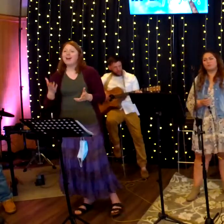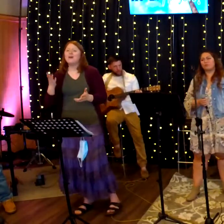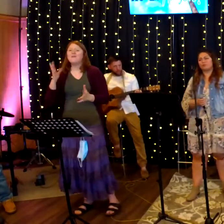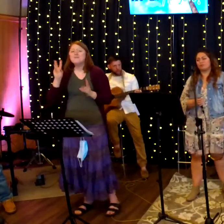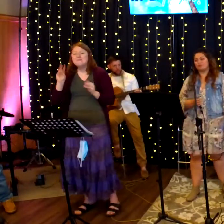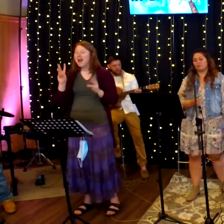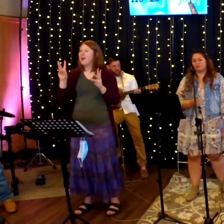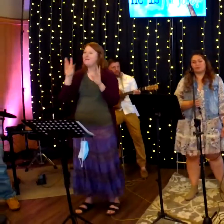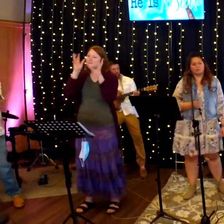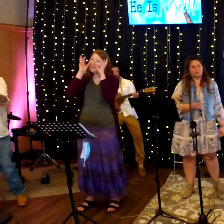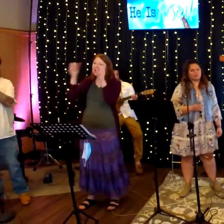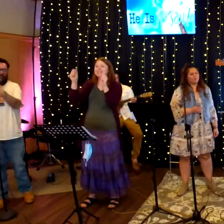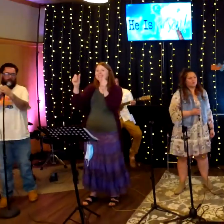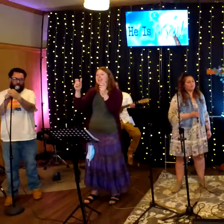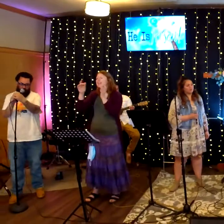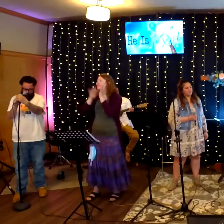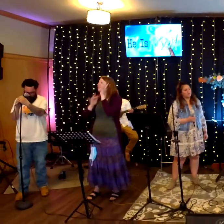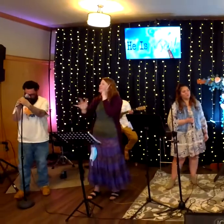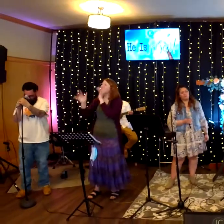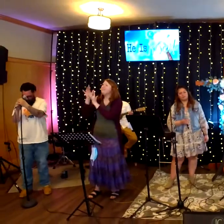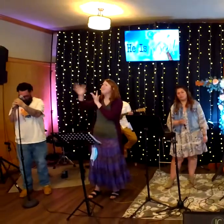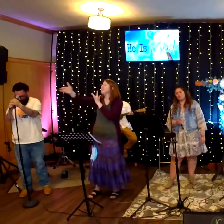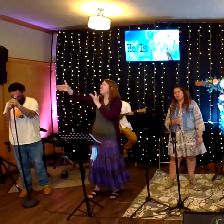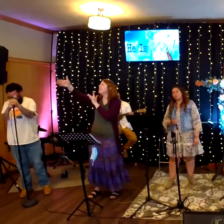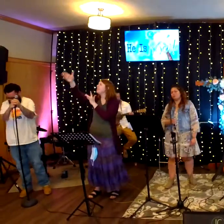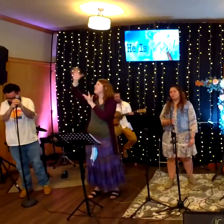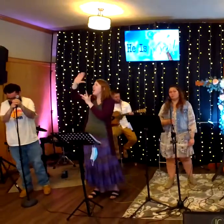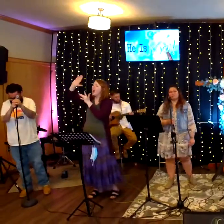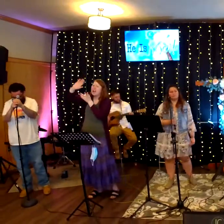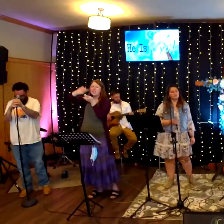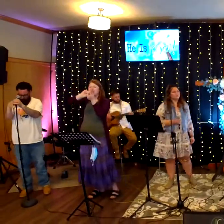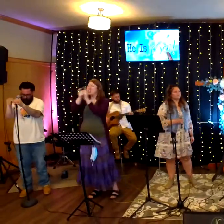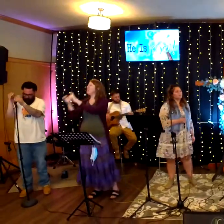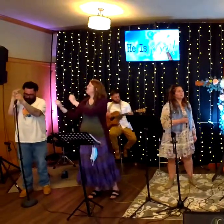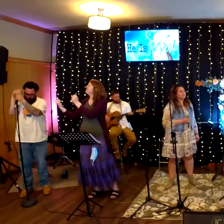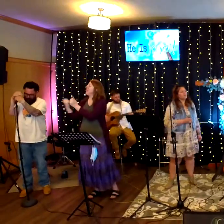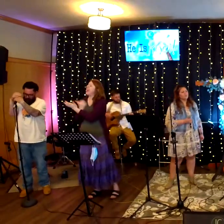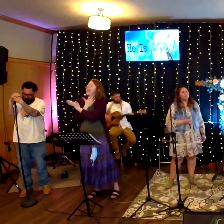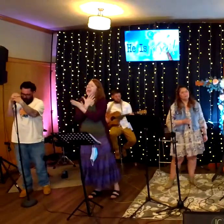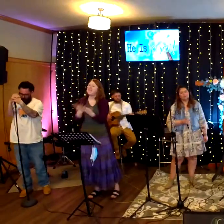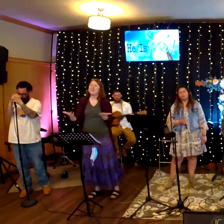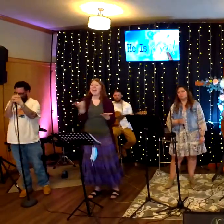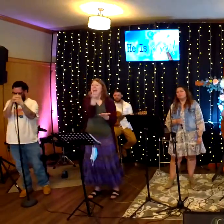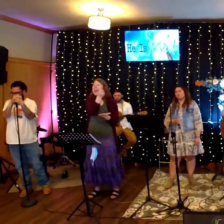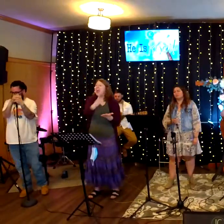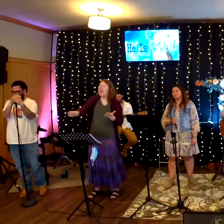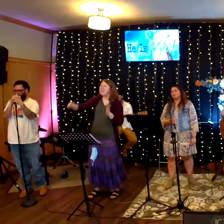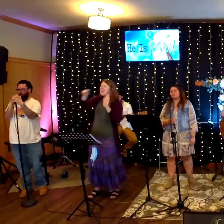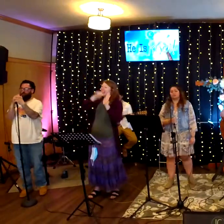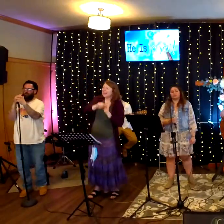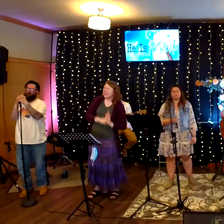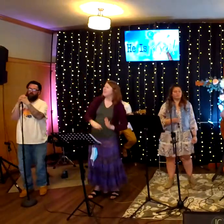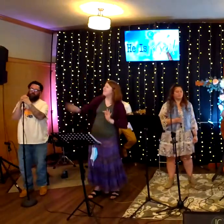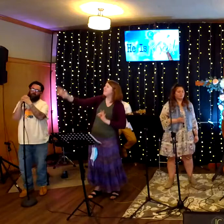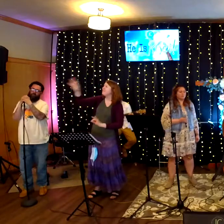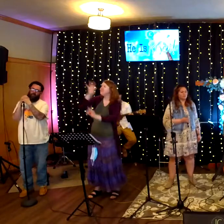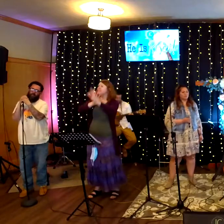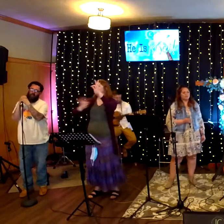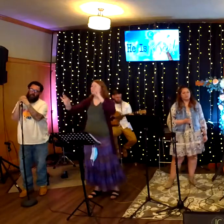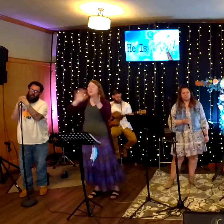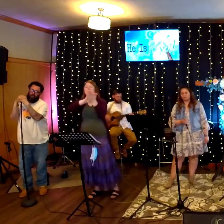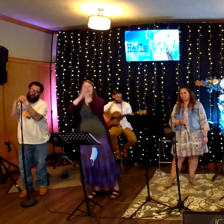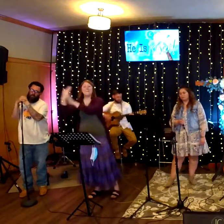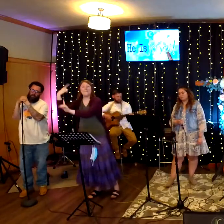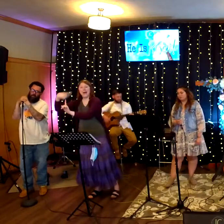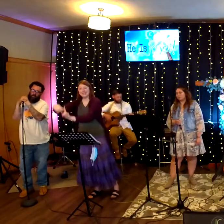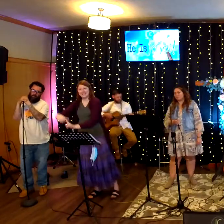into gardens. He turns ashes into beauty. He can resurrect your life. So as we sing